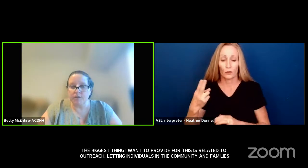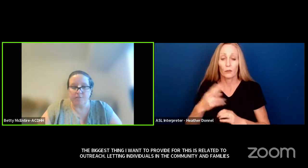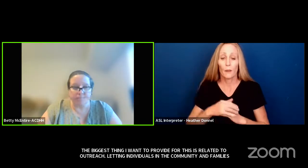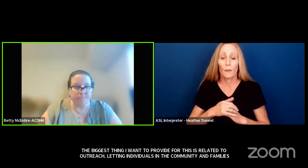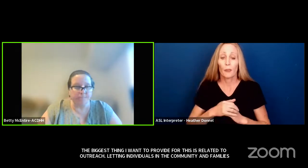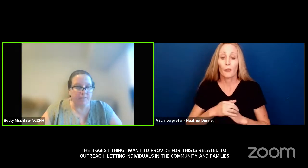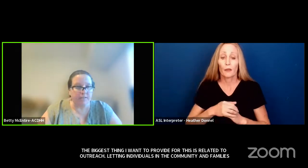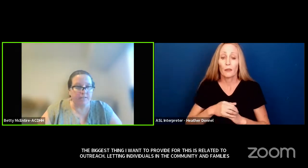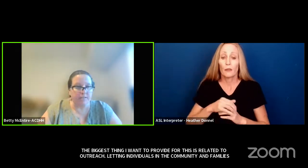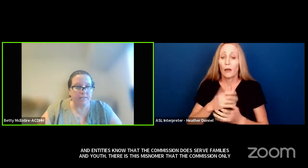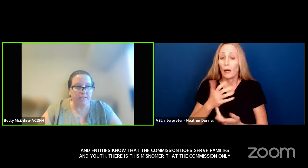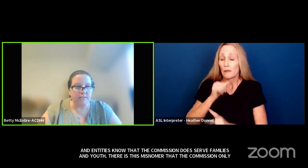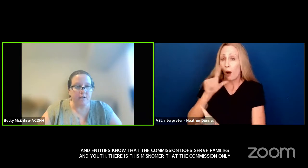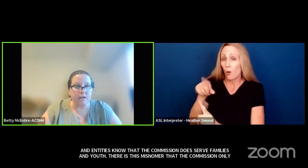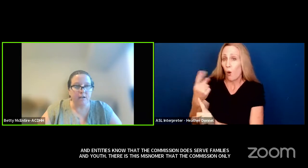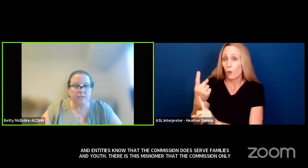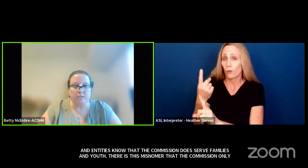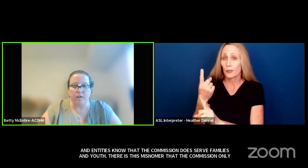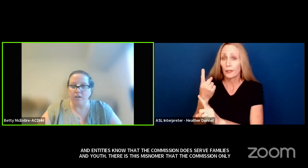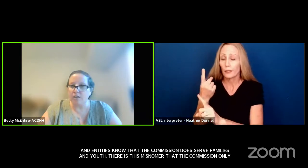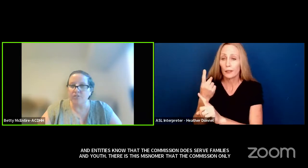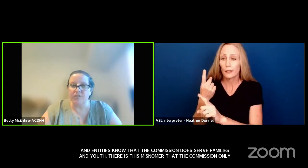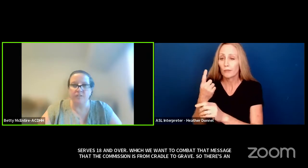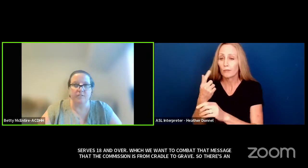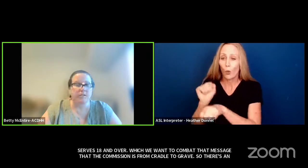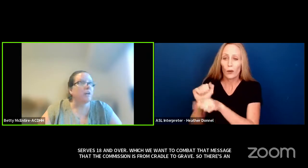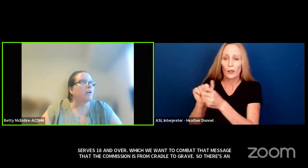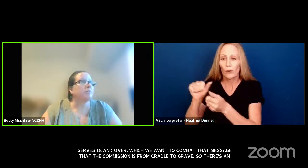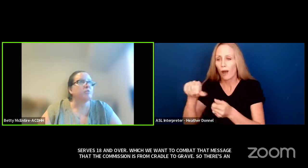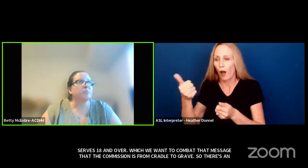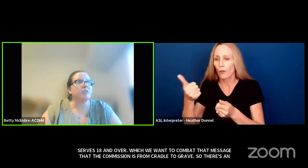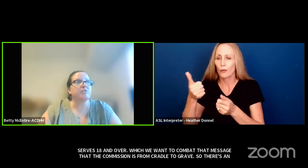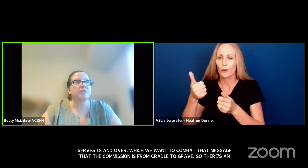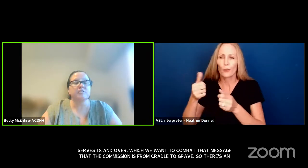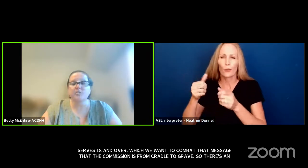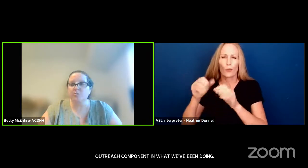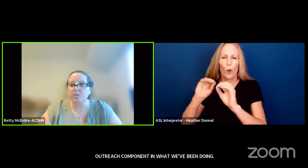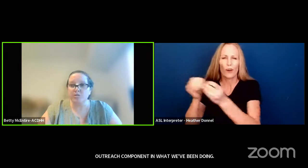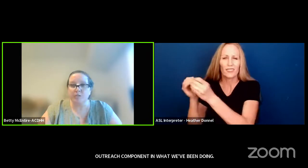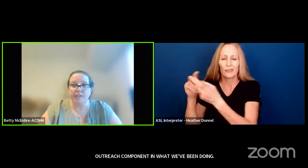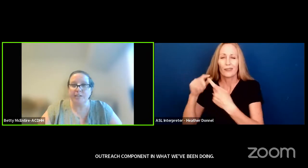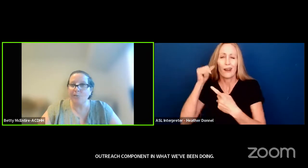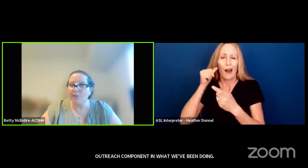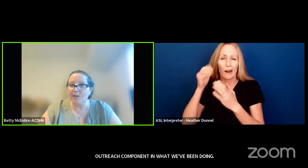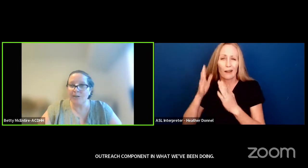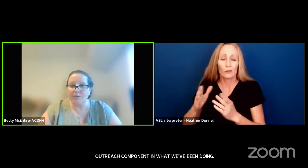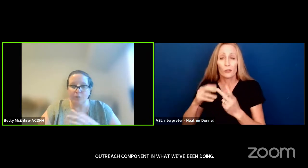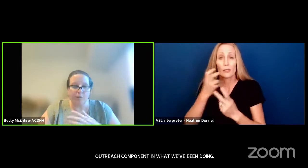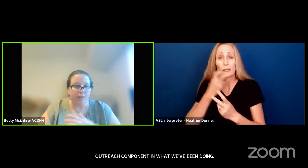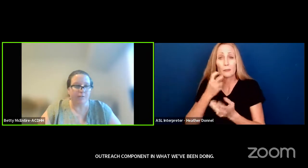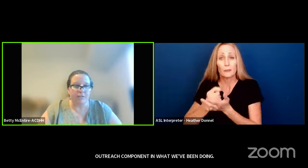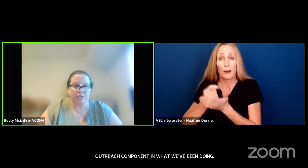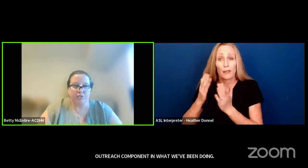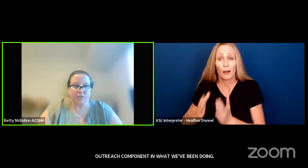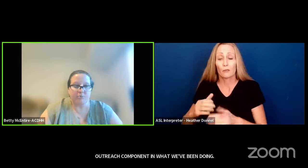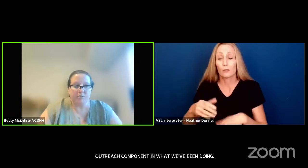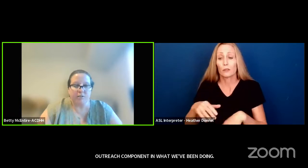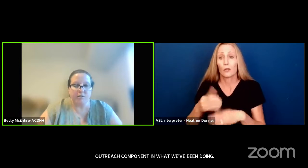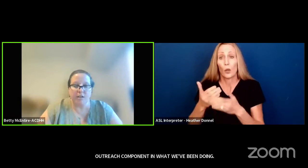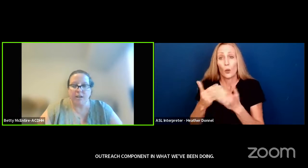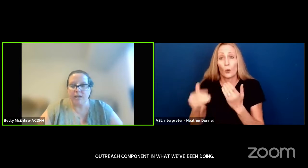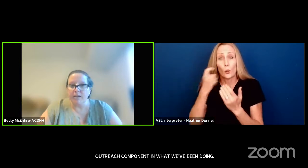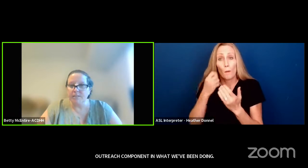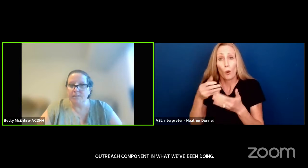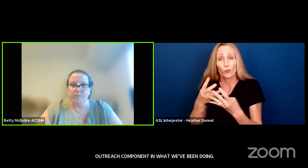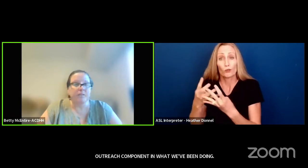with other entities, audiologists, speech pathologists, newborn screening. We have working relationships